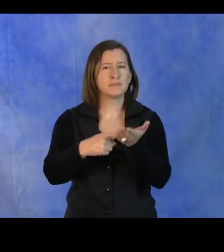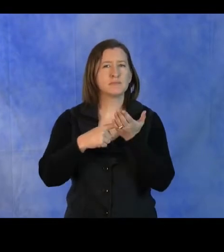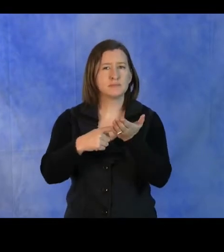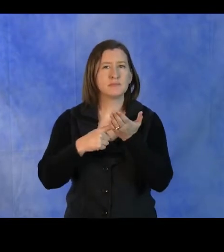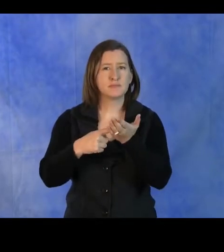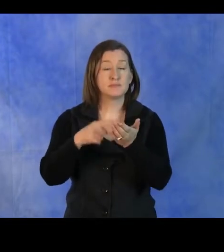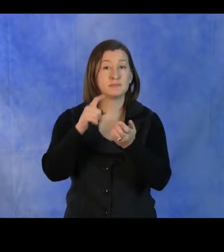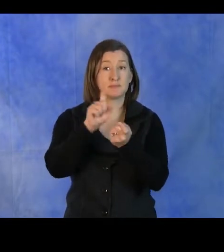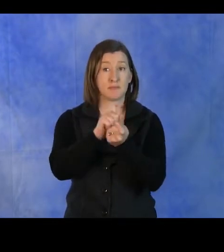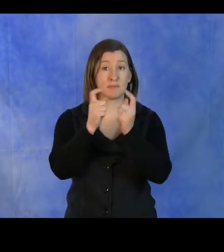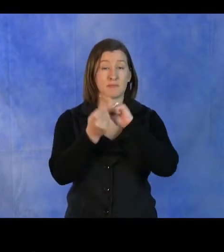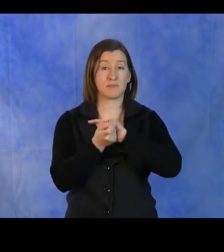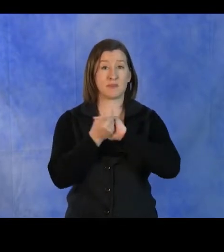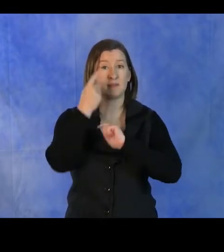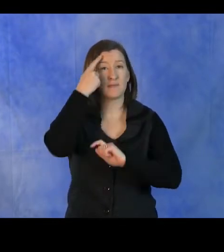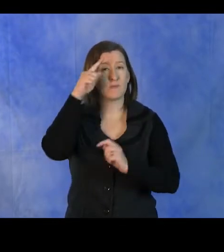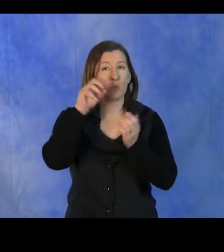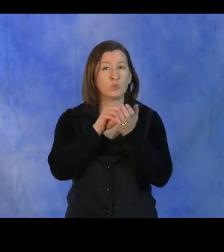well.